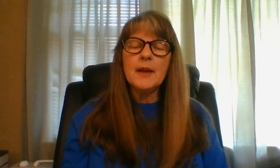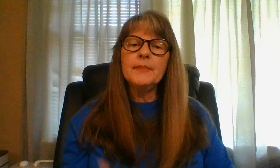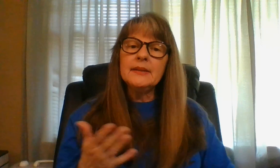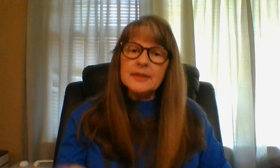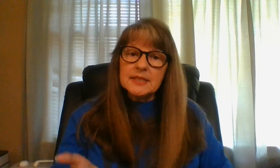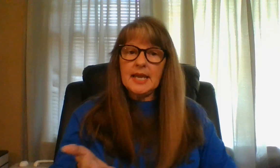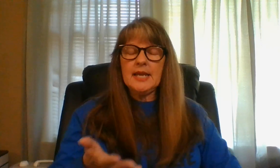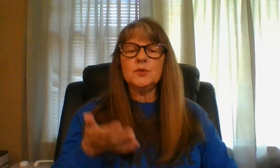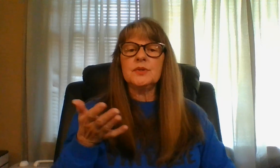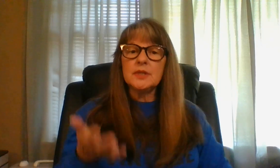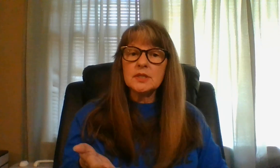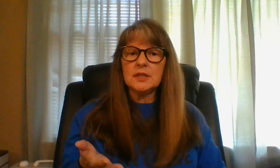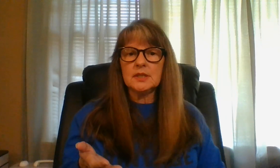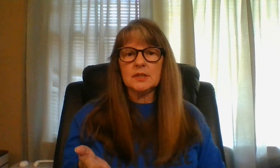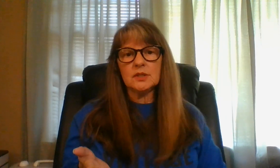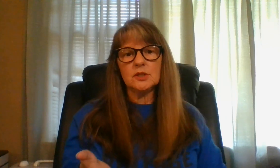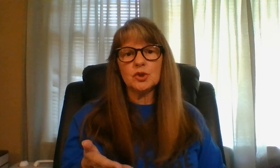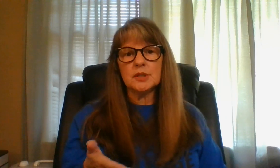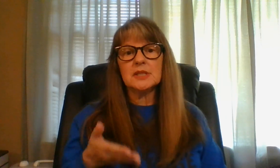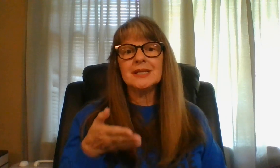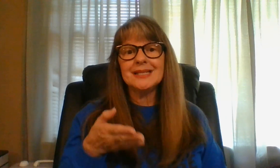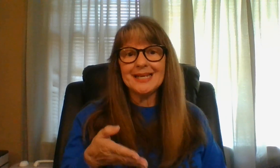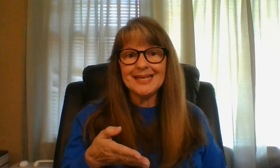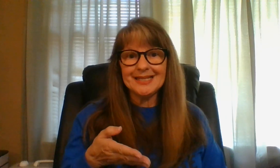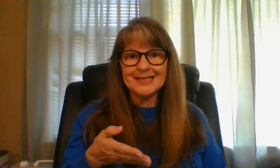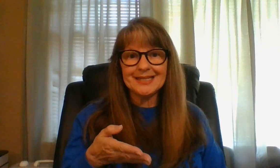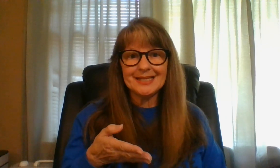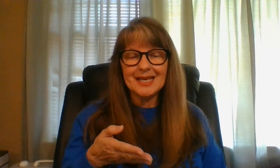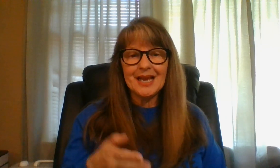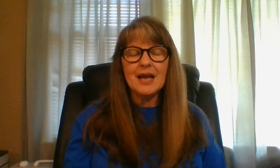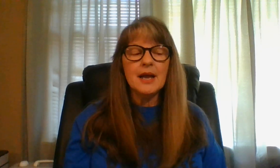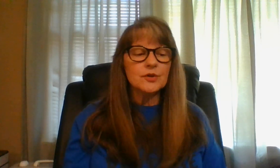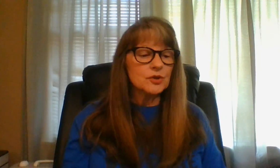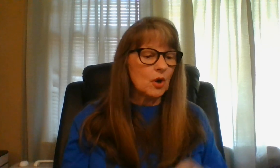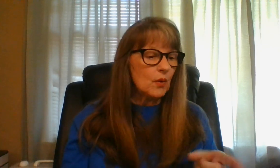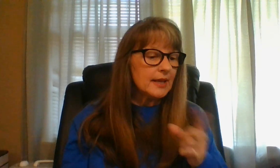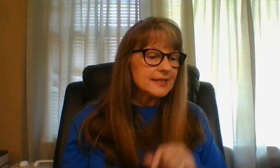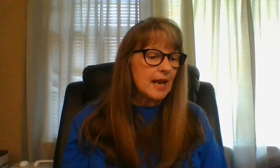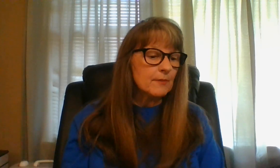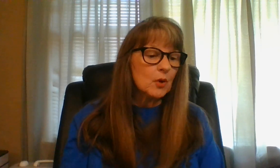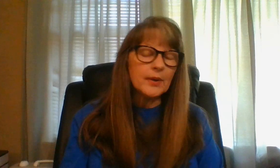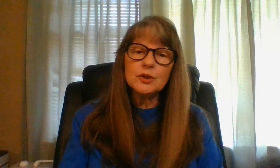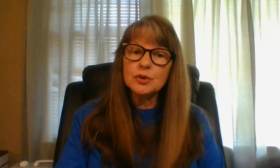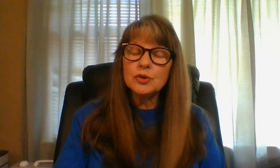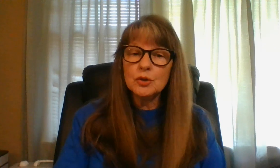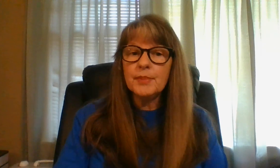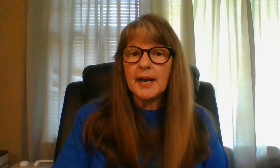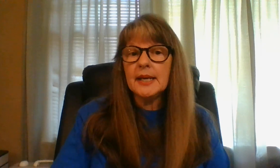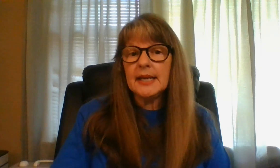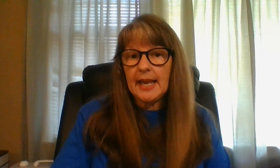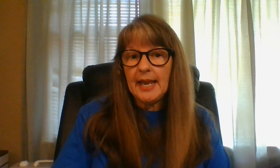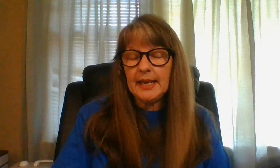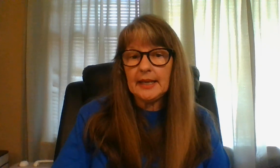But in this case, with this sentence, it's just tense. So instead, I'm going to buy a cake.